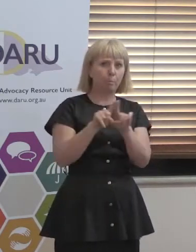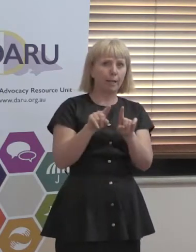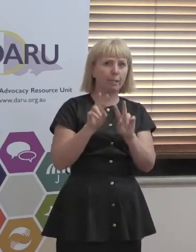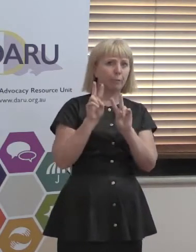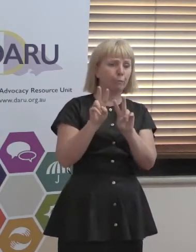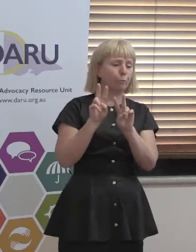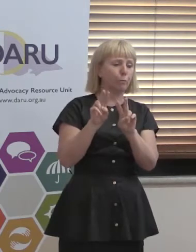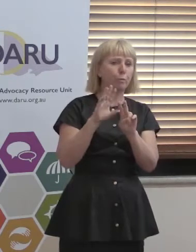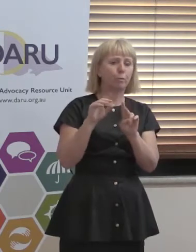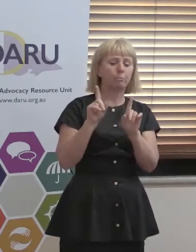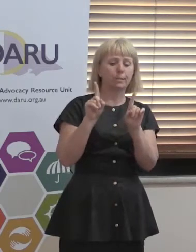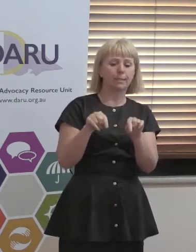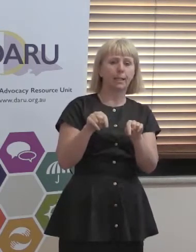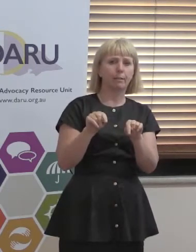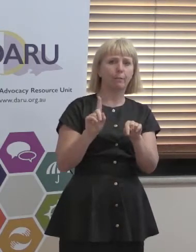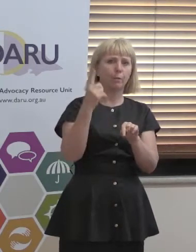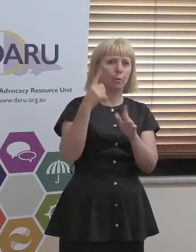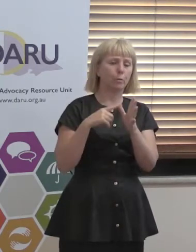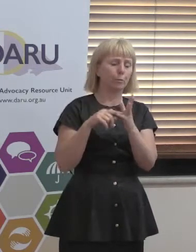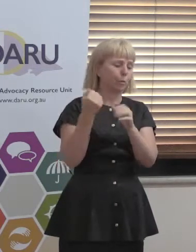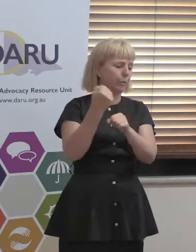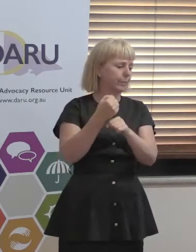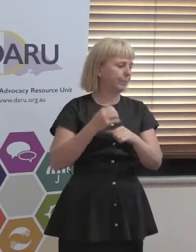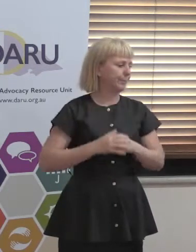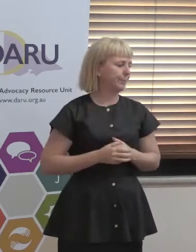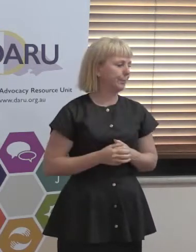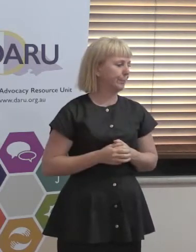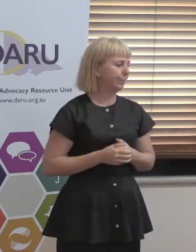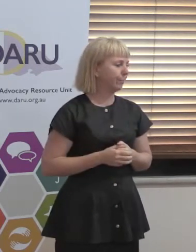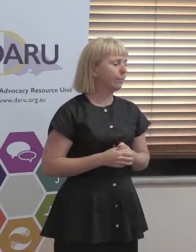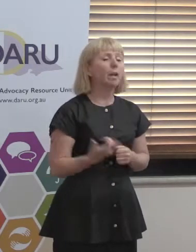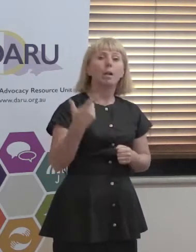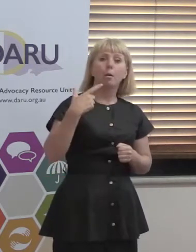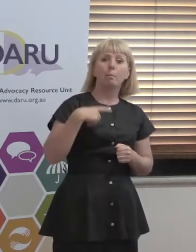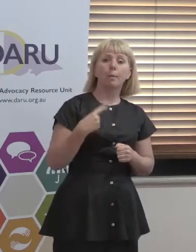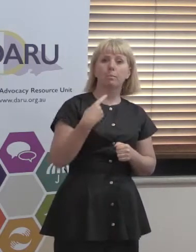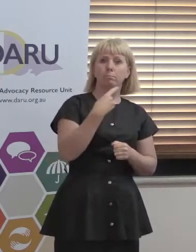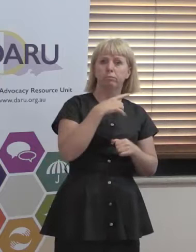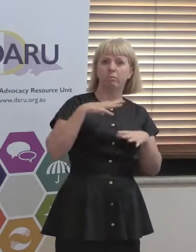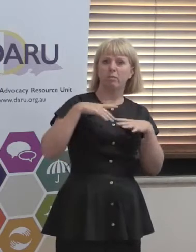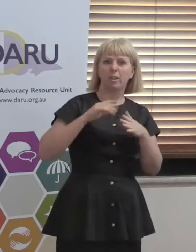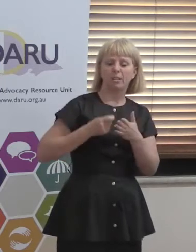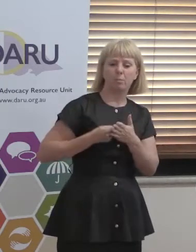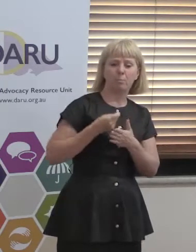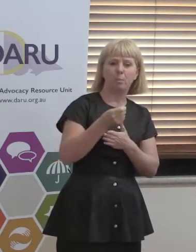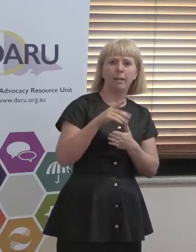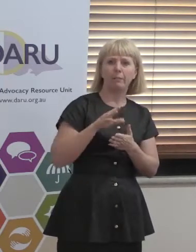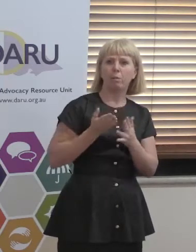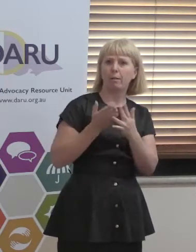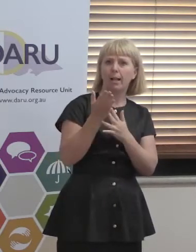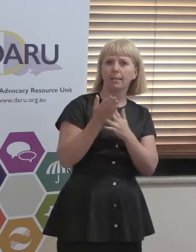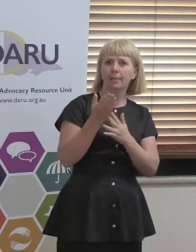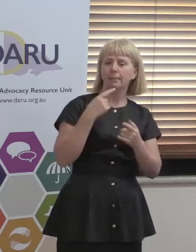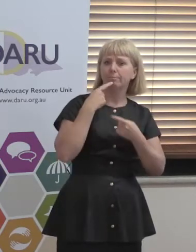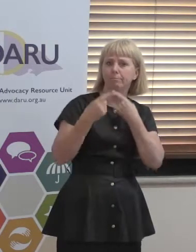since the beginning of August. And with being a free, with the goal being is for it to